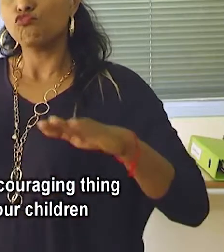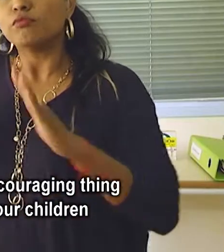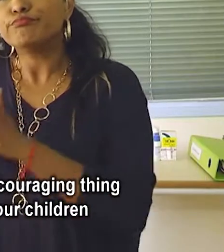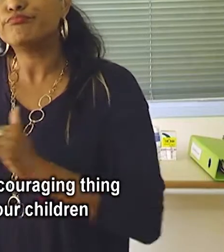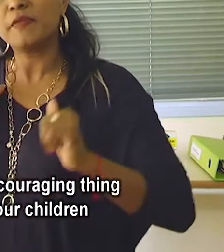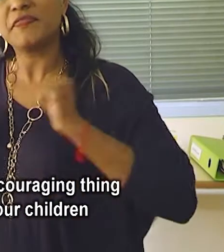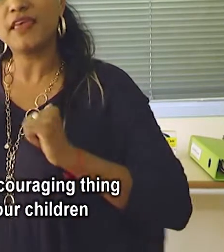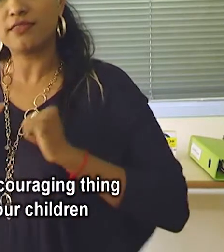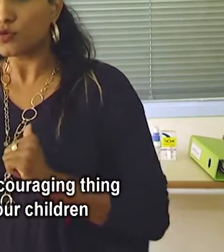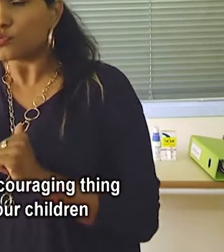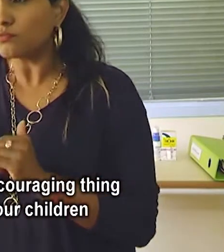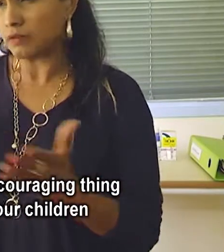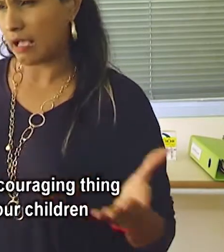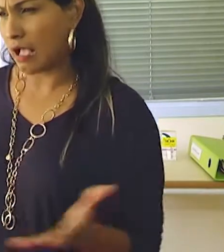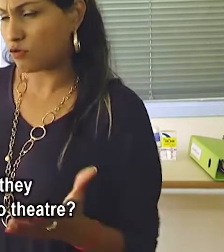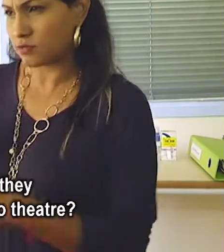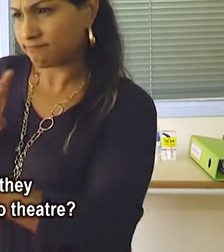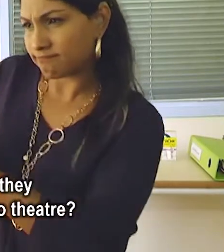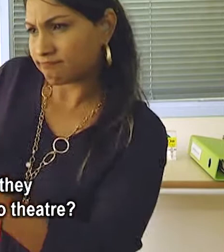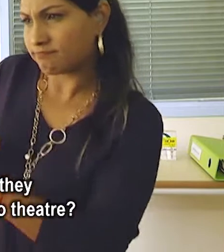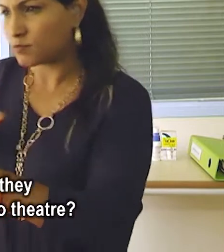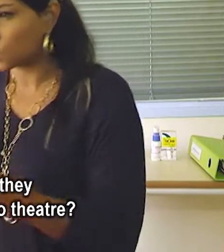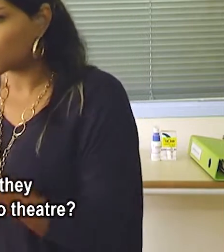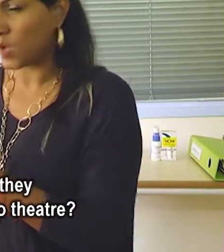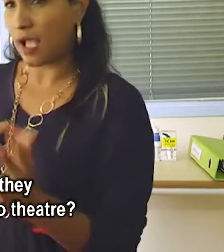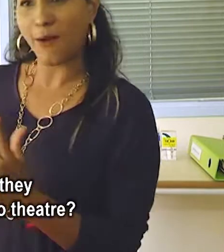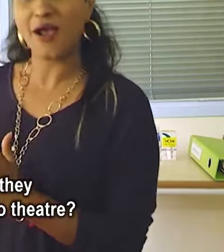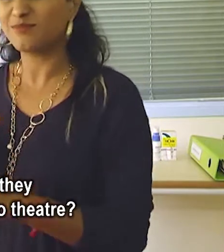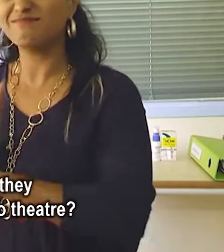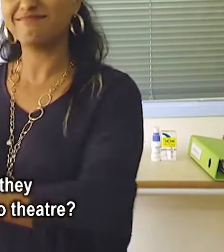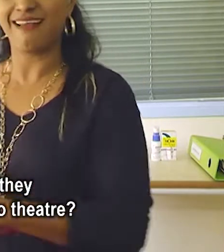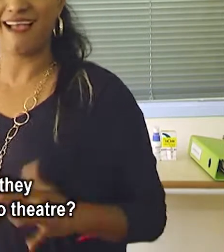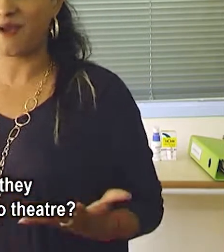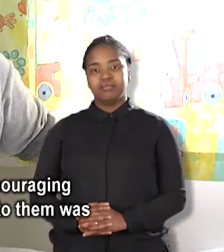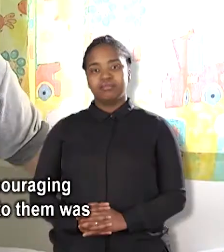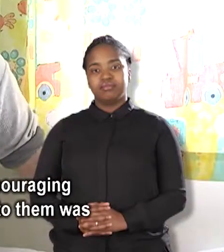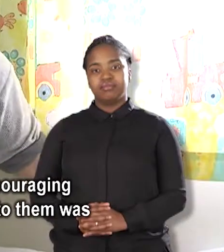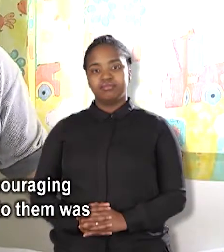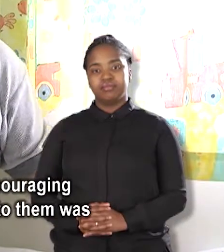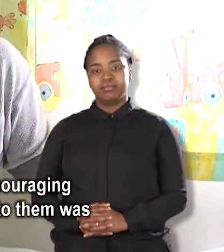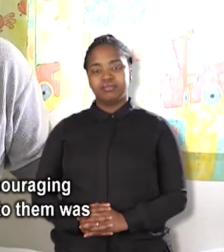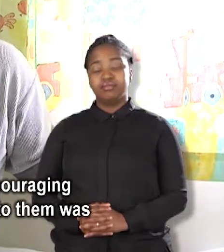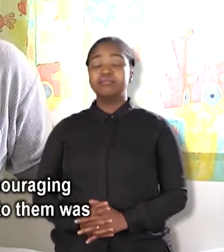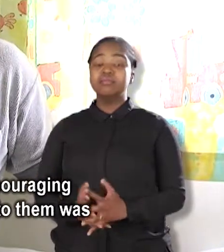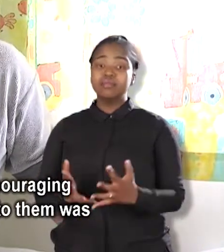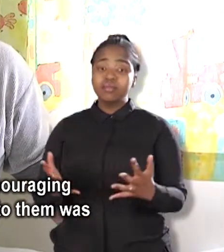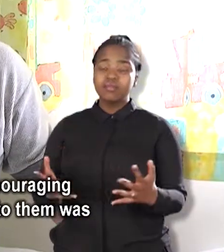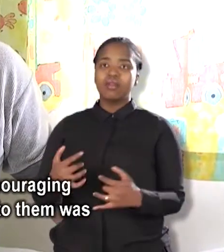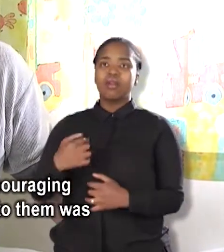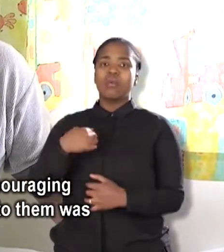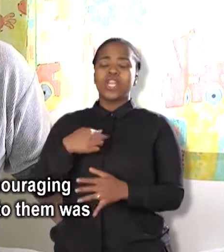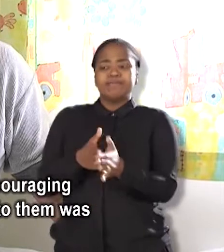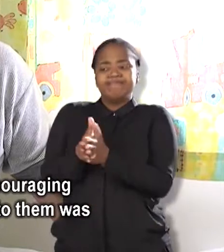What's the last encouraging thing you said to your children before they were taken to theatre? The last encouraging thing we said to